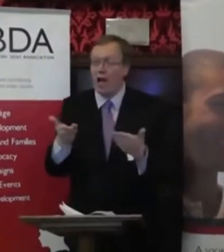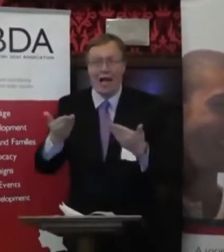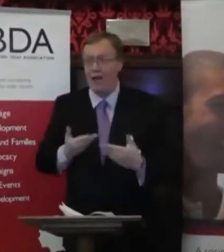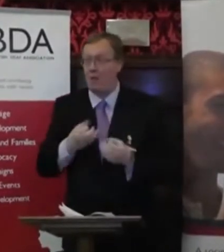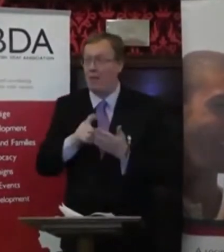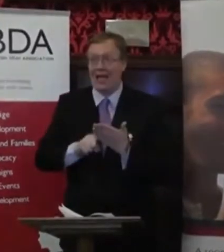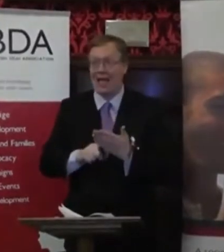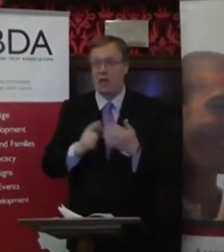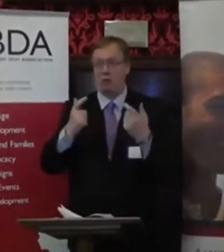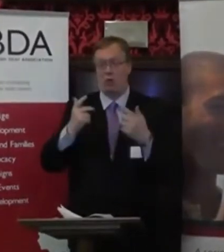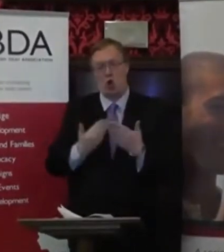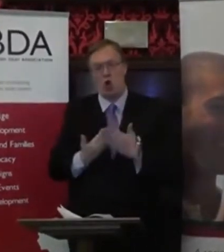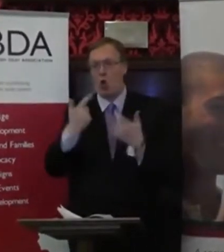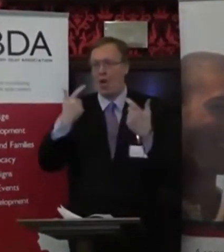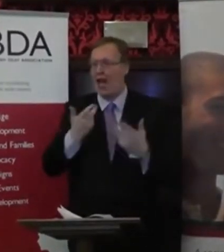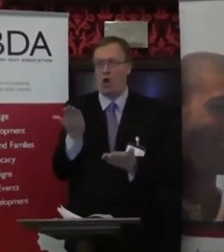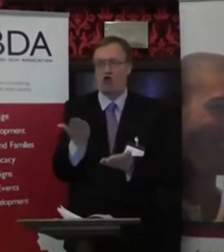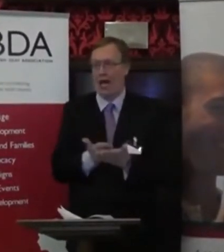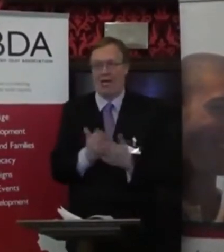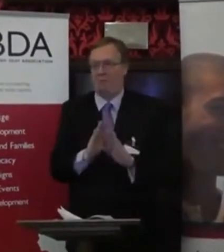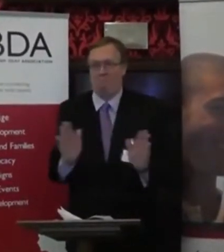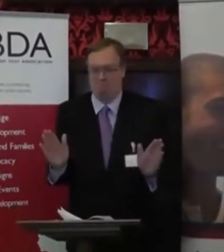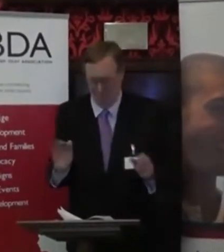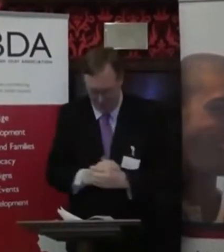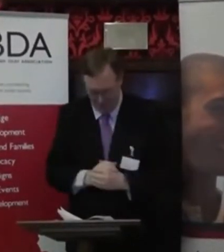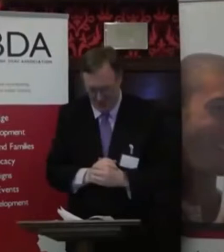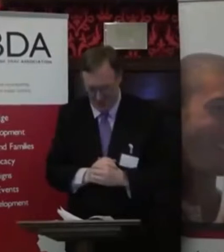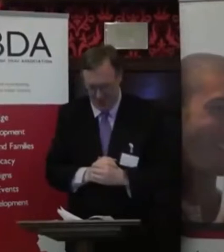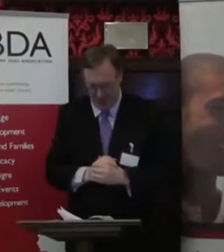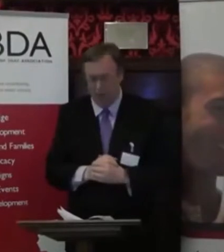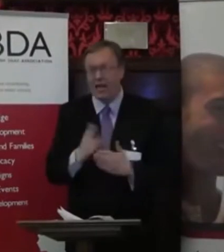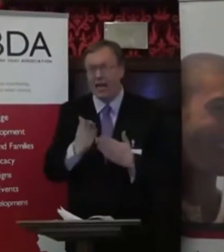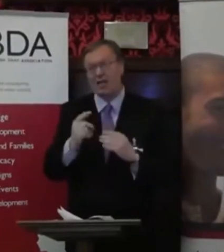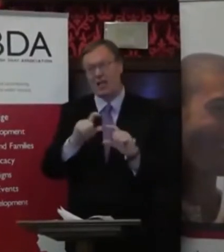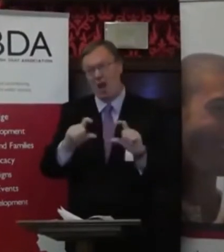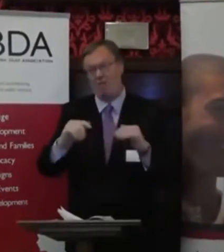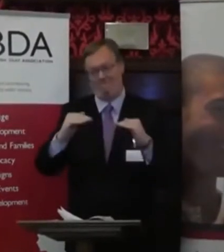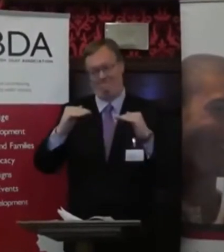The recognition didn't give BSL any new rights at all, any new legal rights.